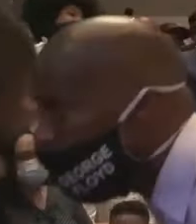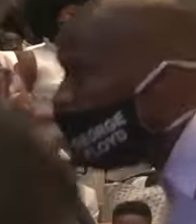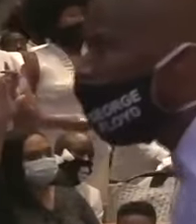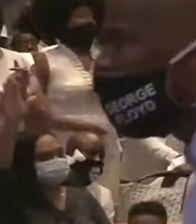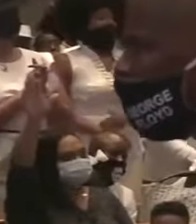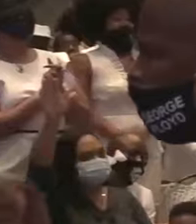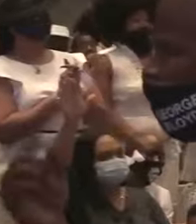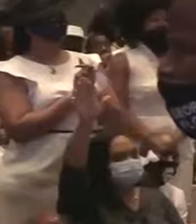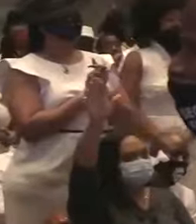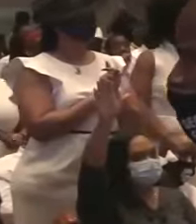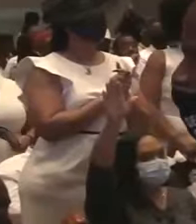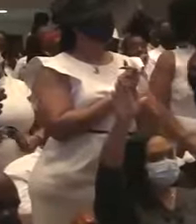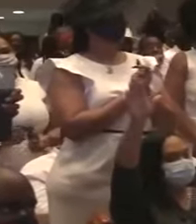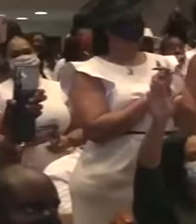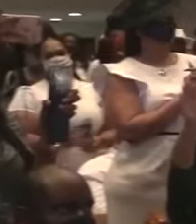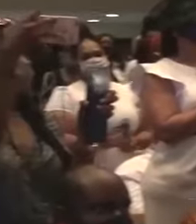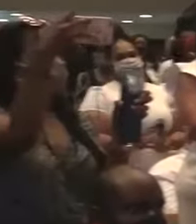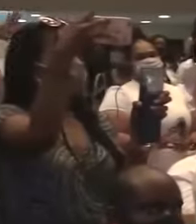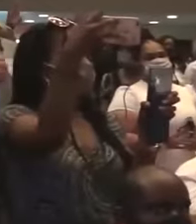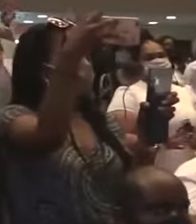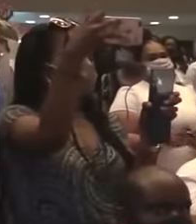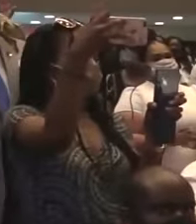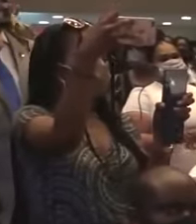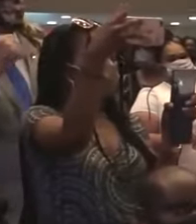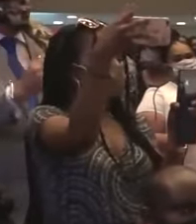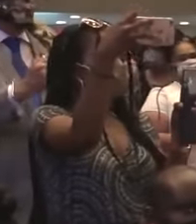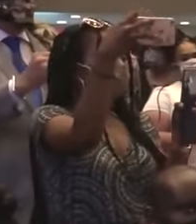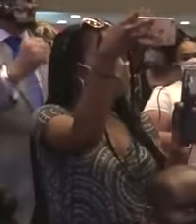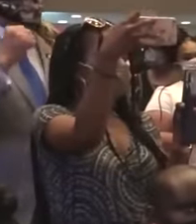might give you